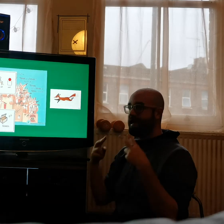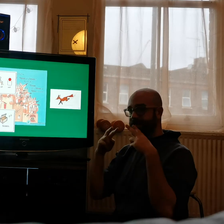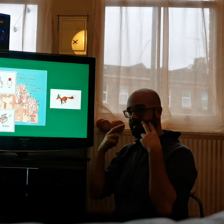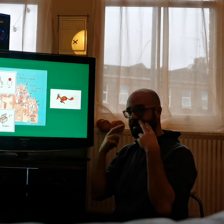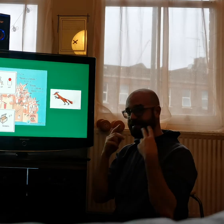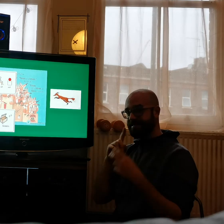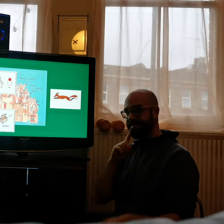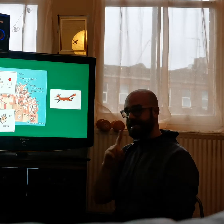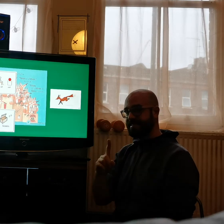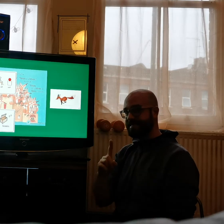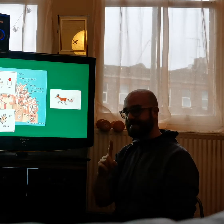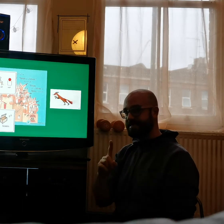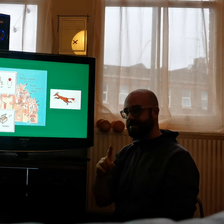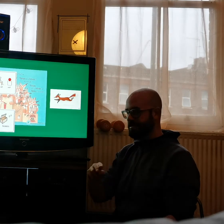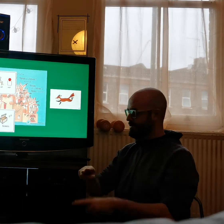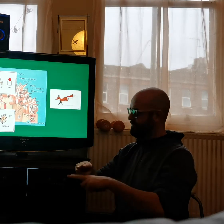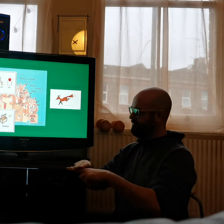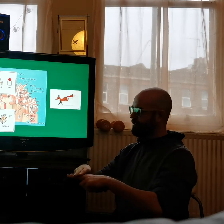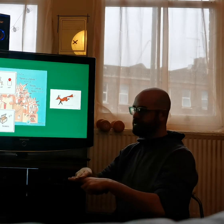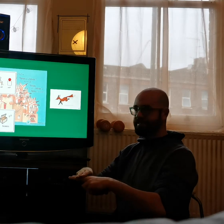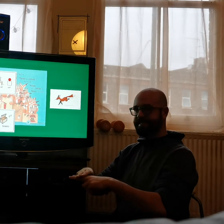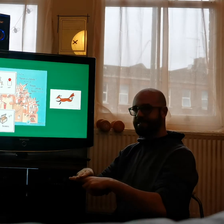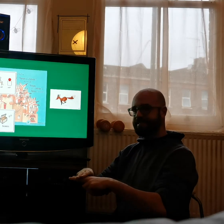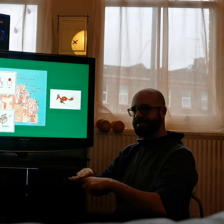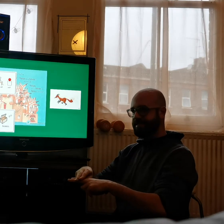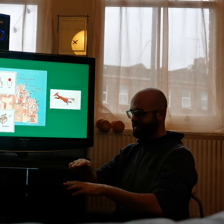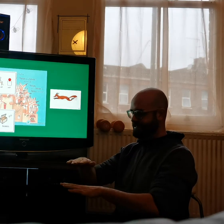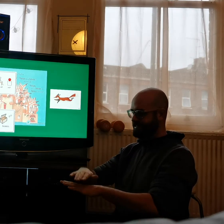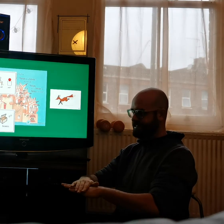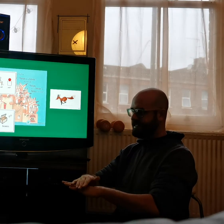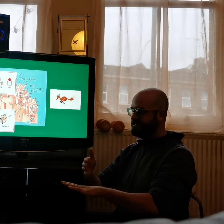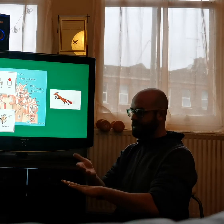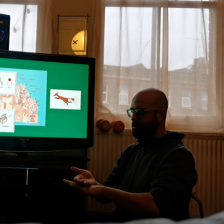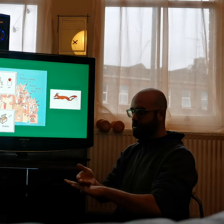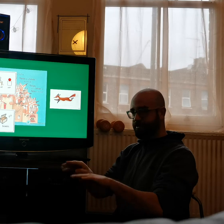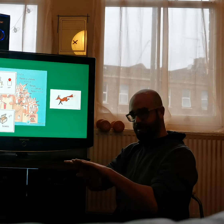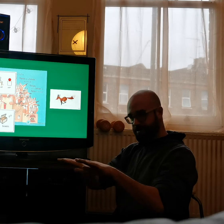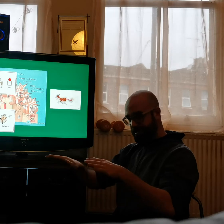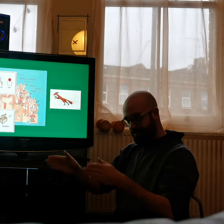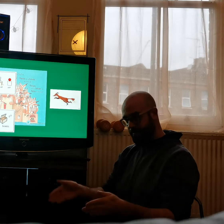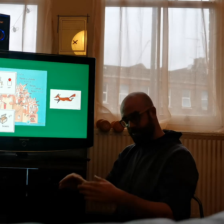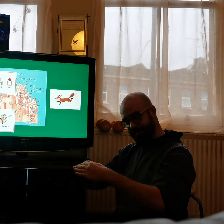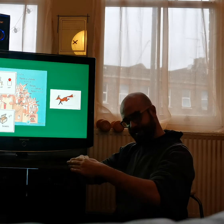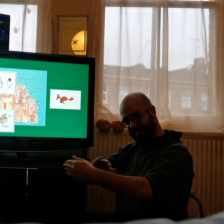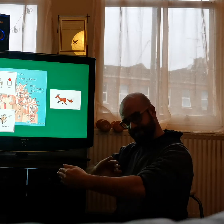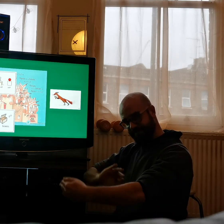And the cat said, foxes sit on boxes.